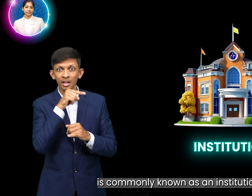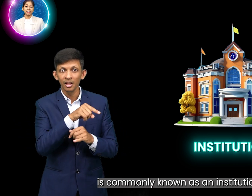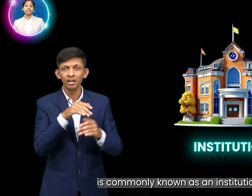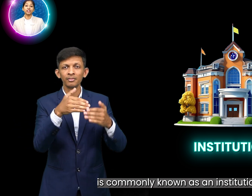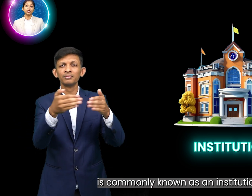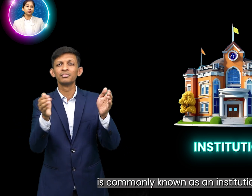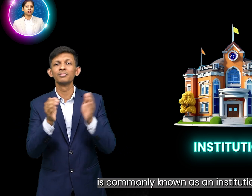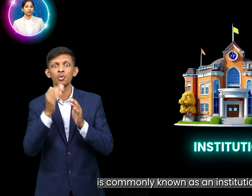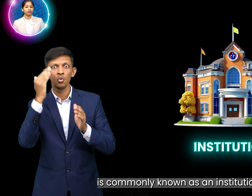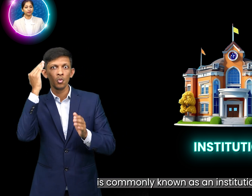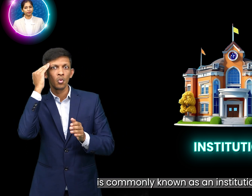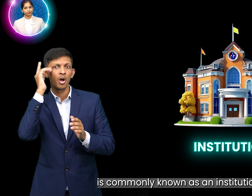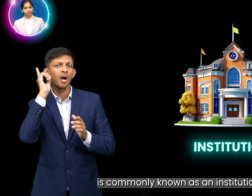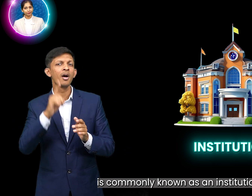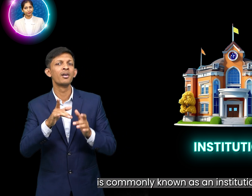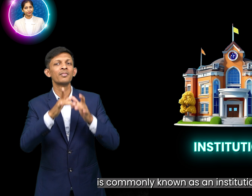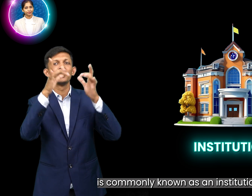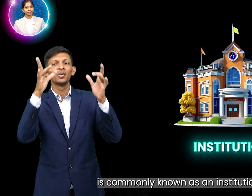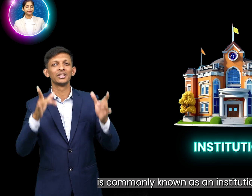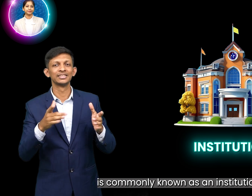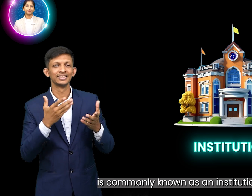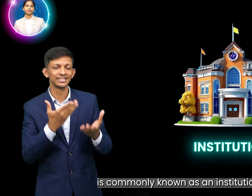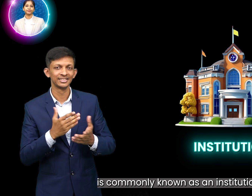known as an institution.